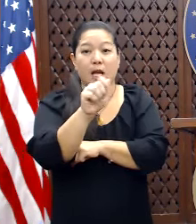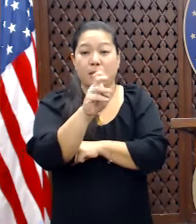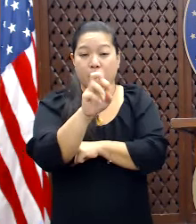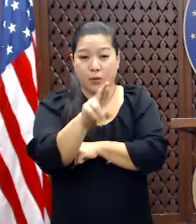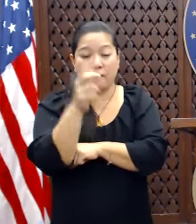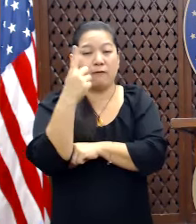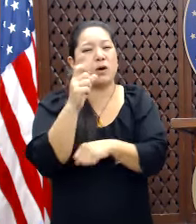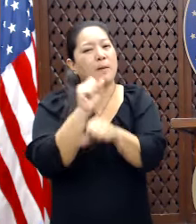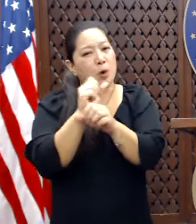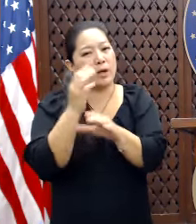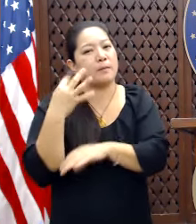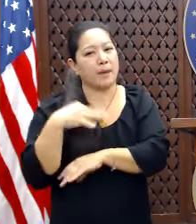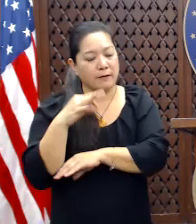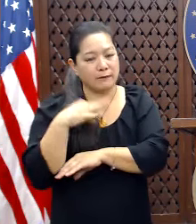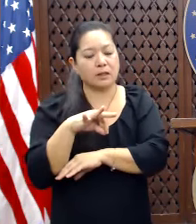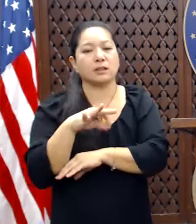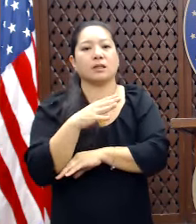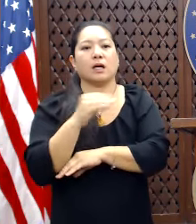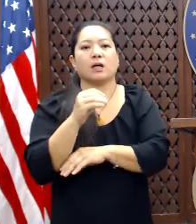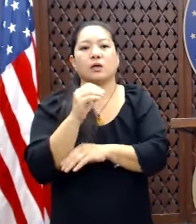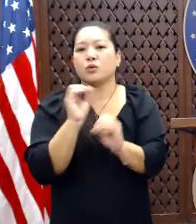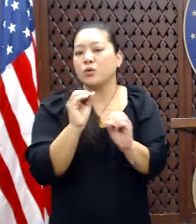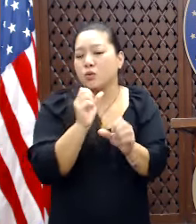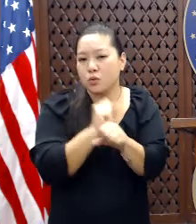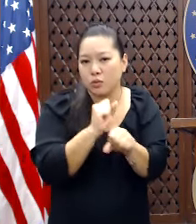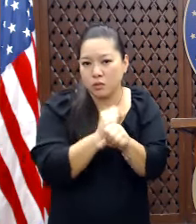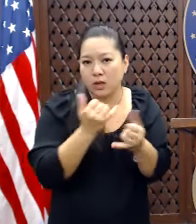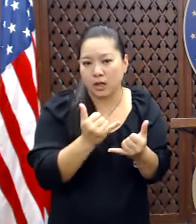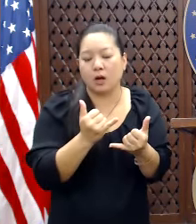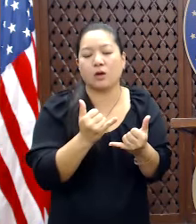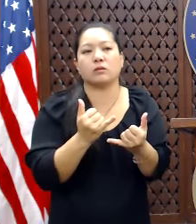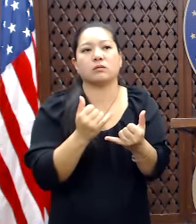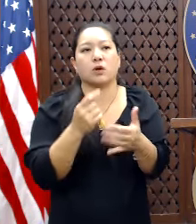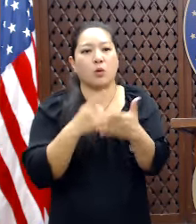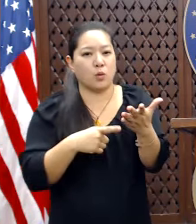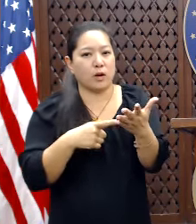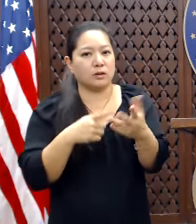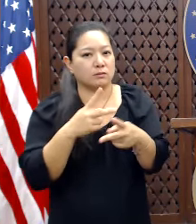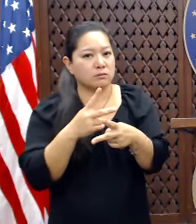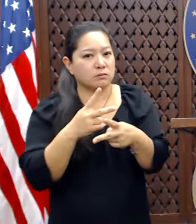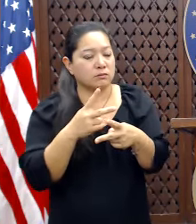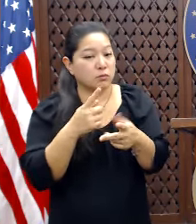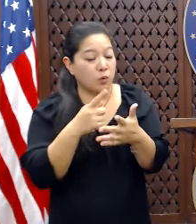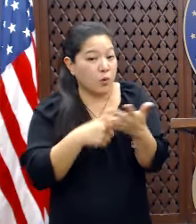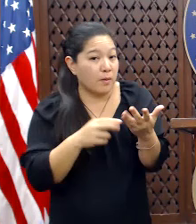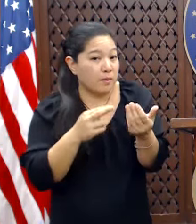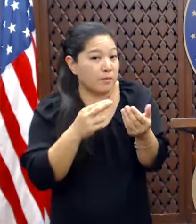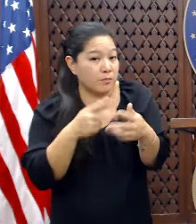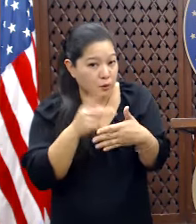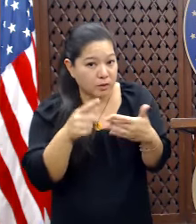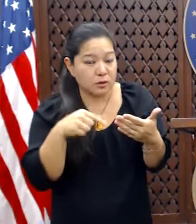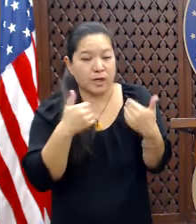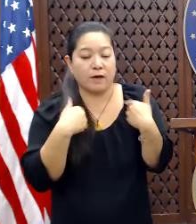employee benefits and unemployment and what kinds of programs are there for people that